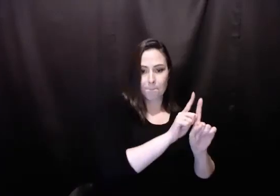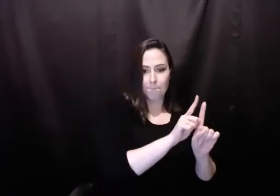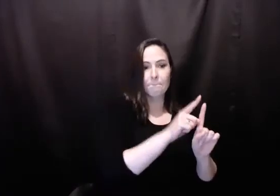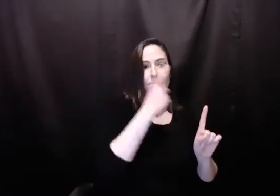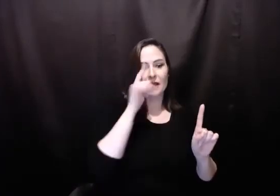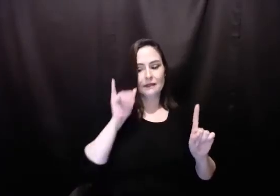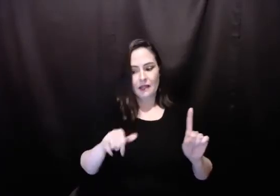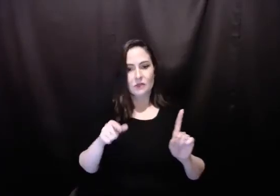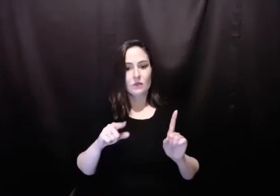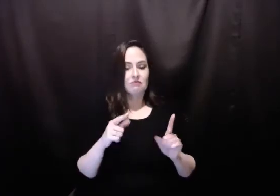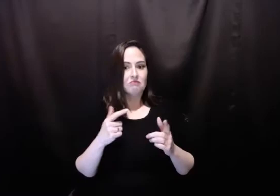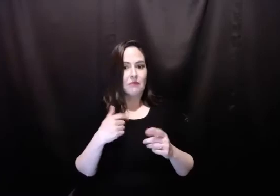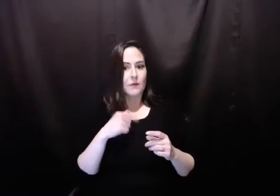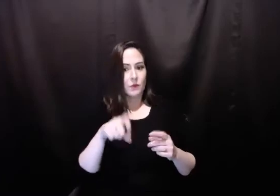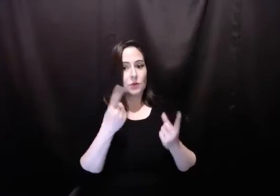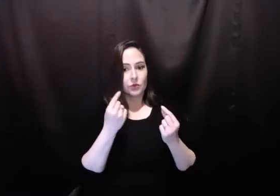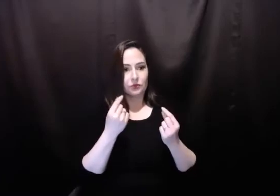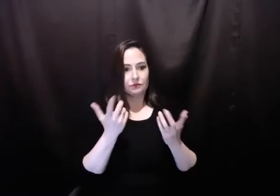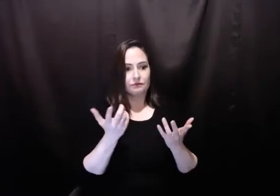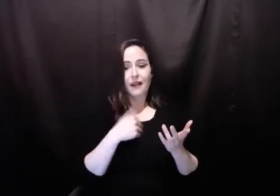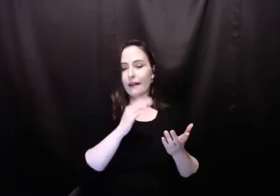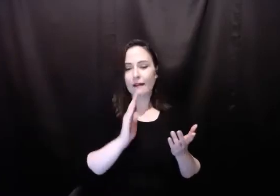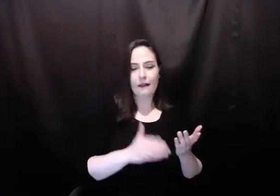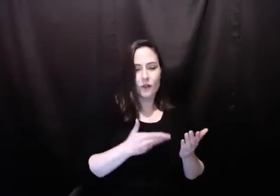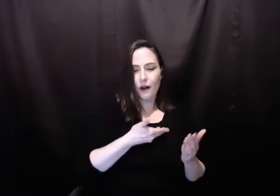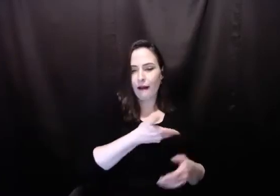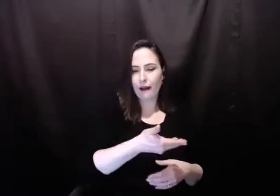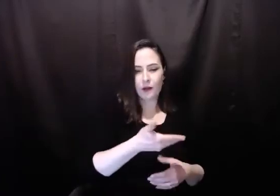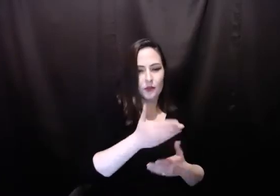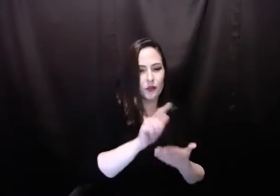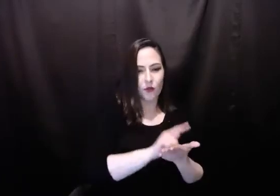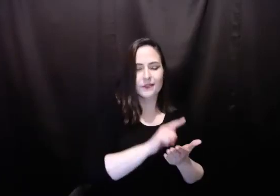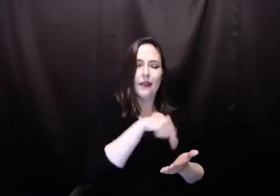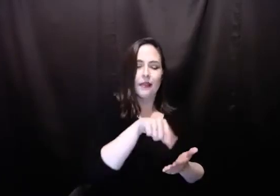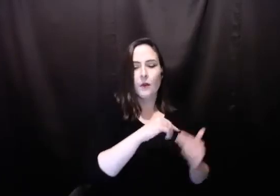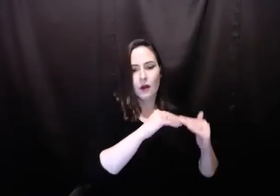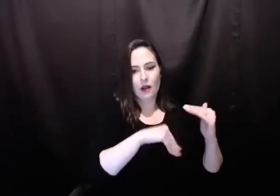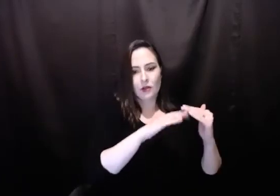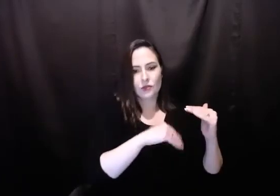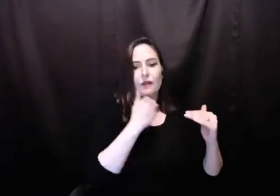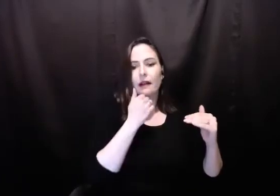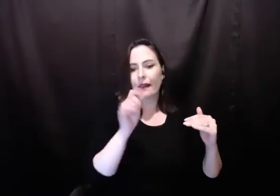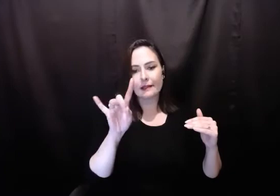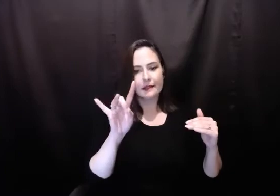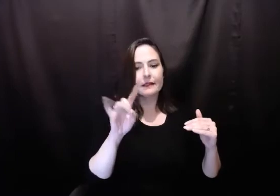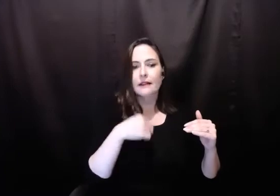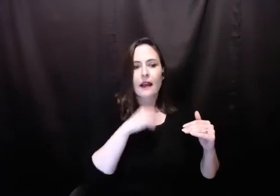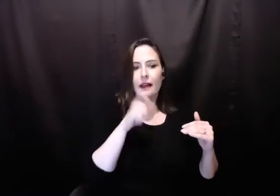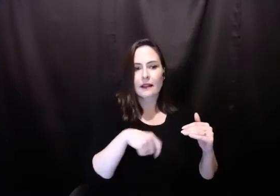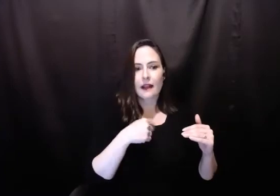have to do wiretapping. None of that stuff. I would just get a Diet Coke, get all my papers that I have to correct or a